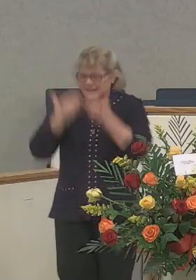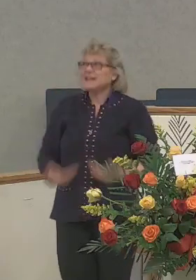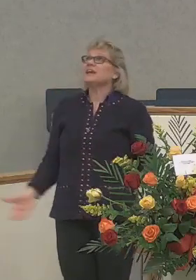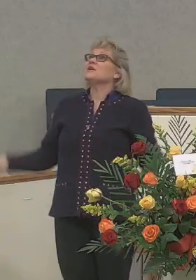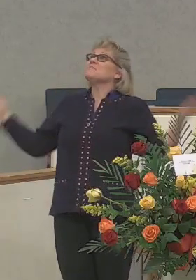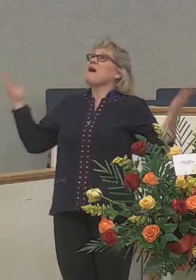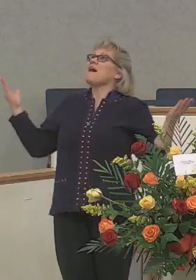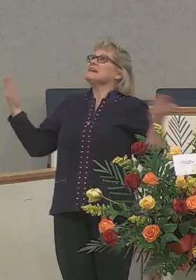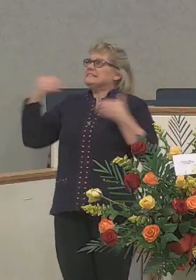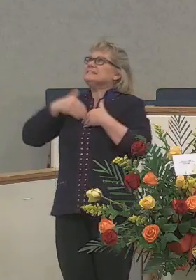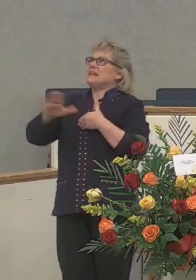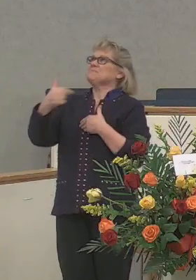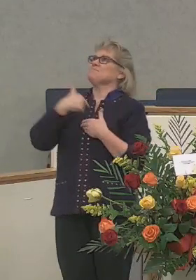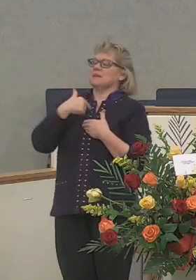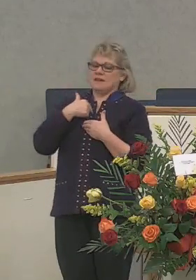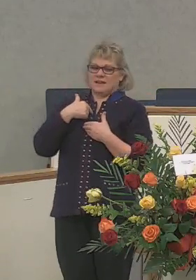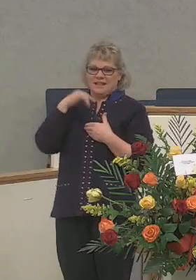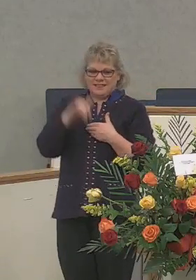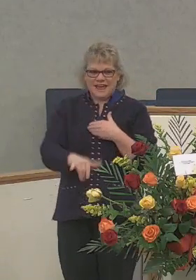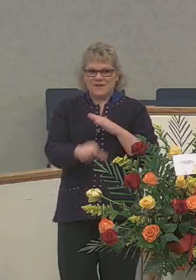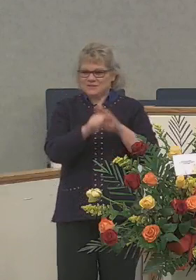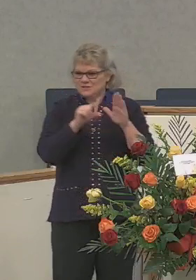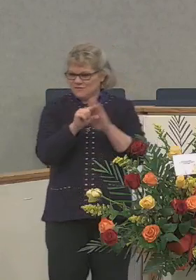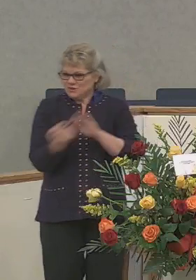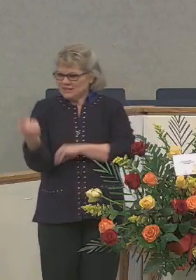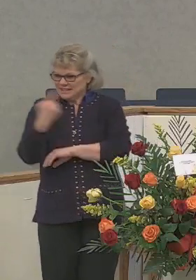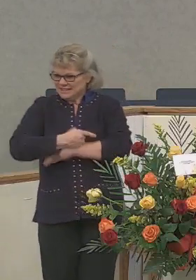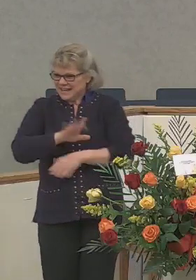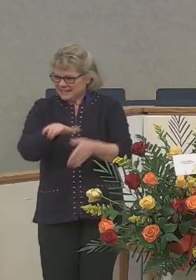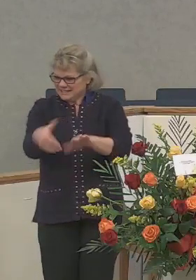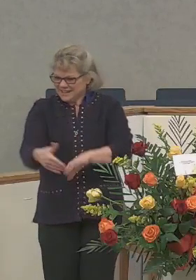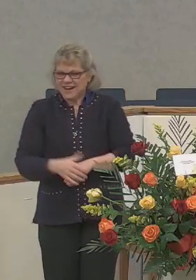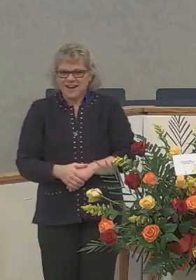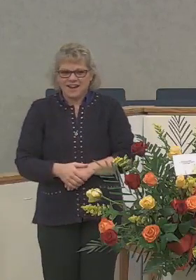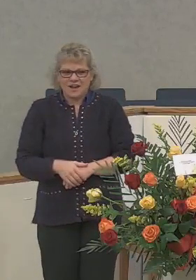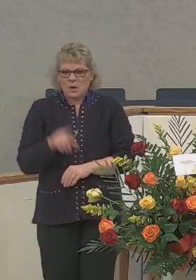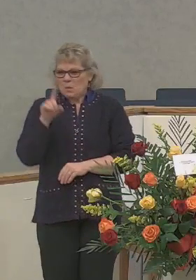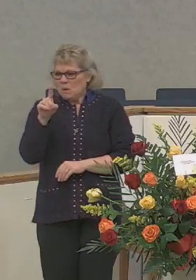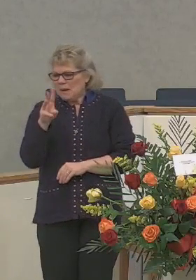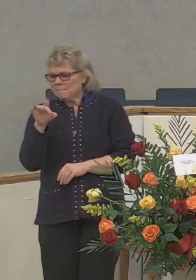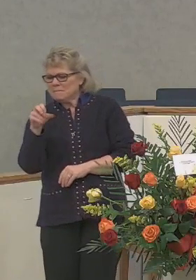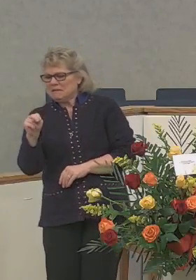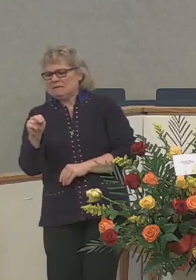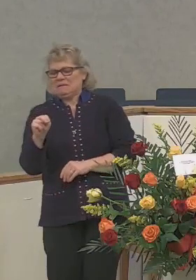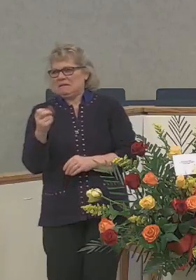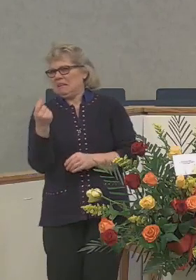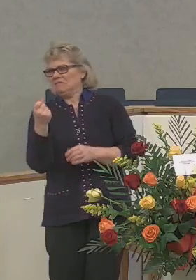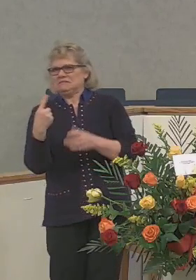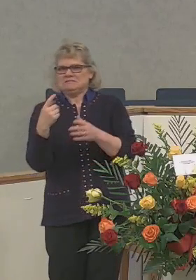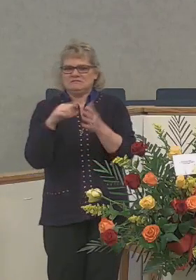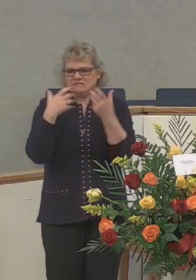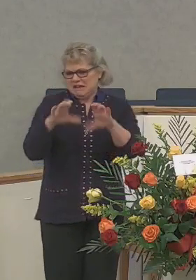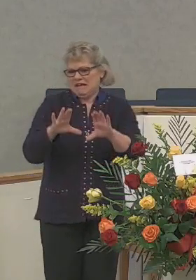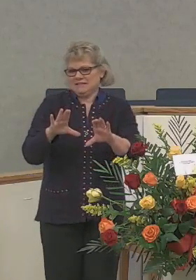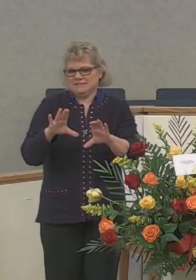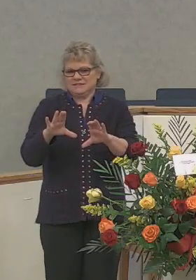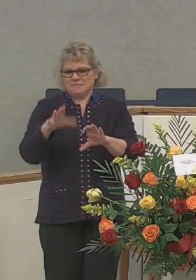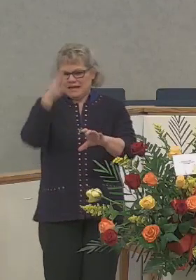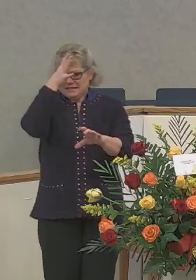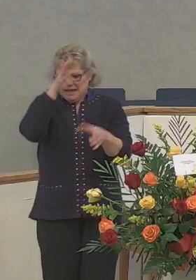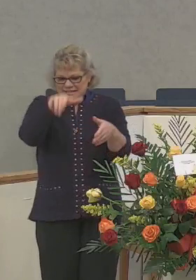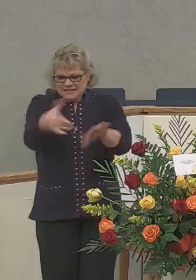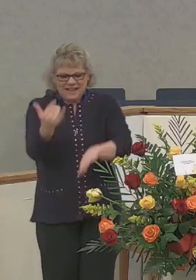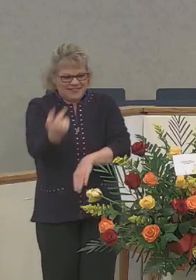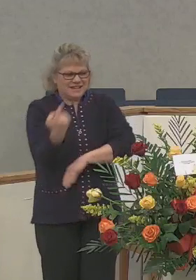send me. That was the verse. There's like a 1 in 11 million chance that this verse would be picked for that day that my dad passed